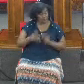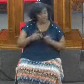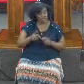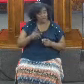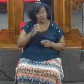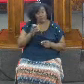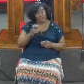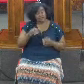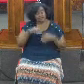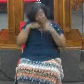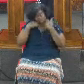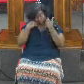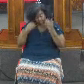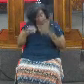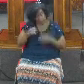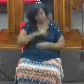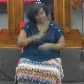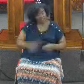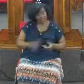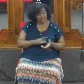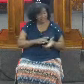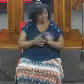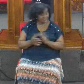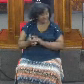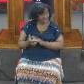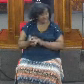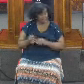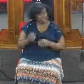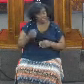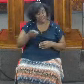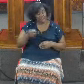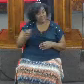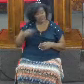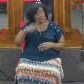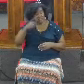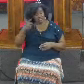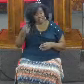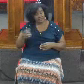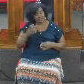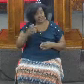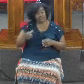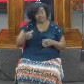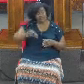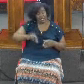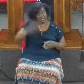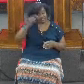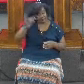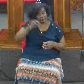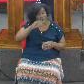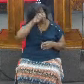ashamed of the Lord Jesus. Read the book of Hebrews chapter number 11. They wanted them to deny him and be ashamed of them. But those Christians